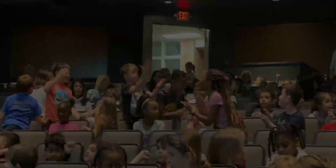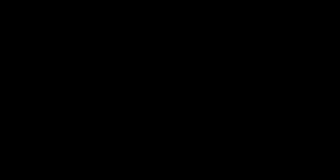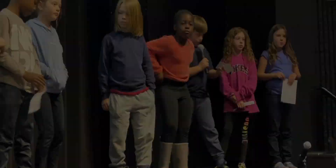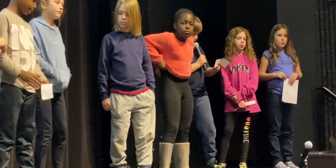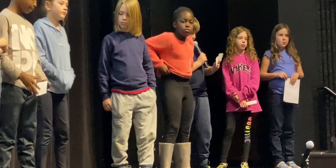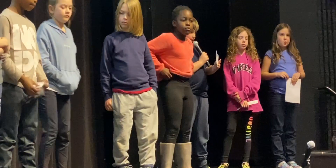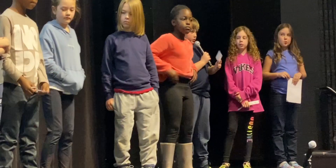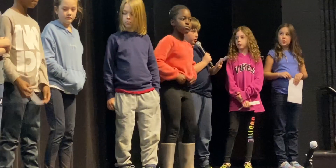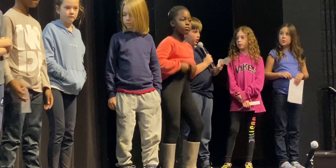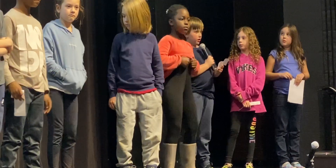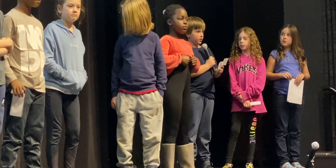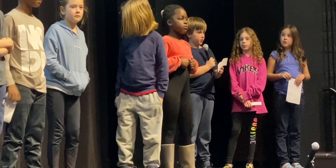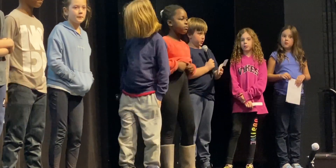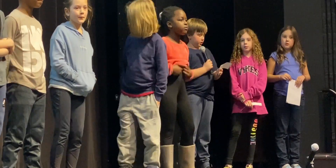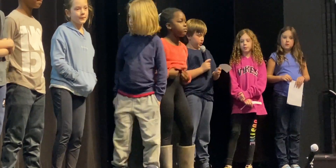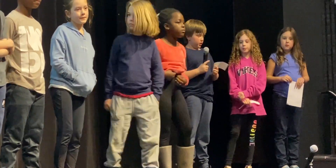Do you like dogs?